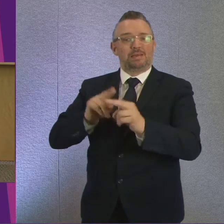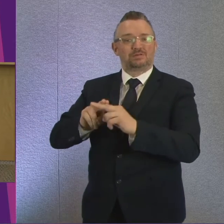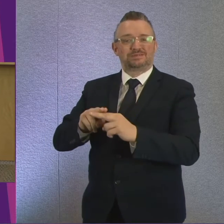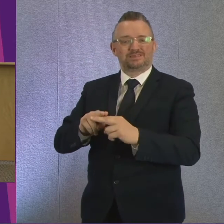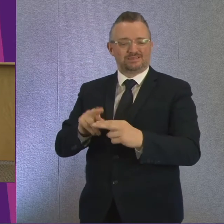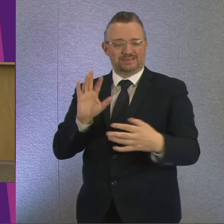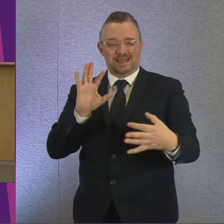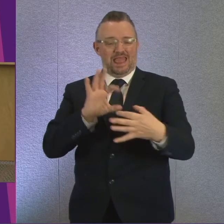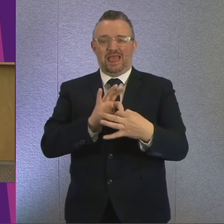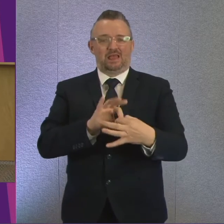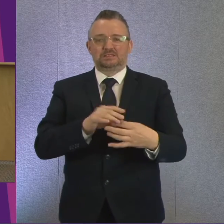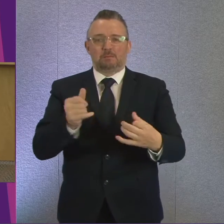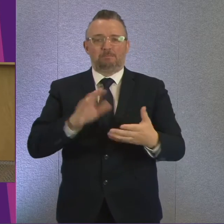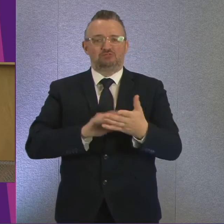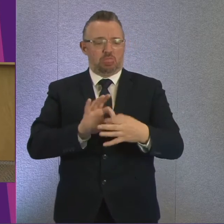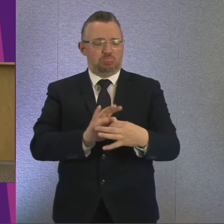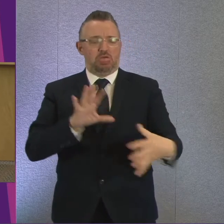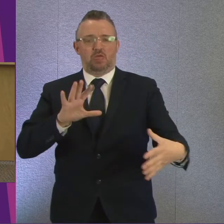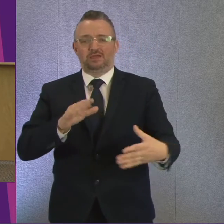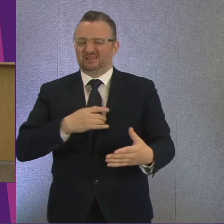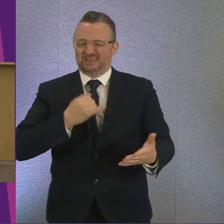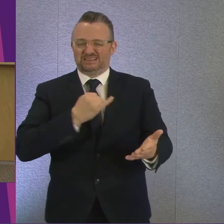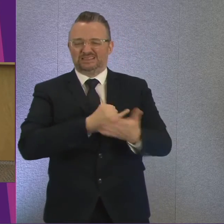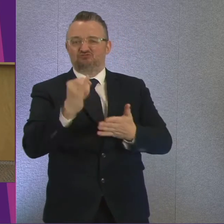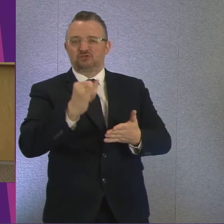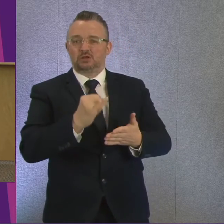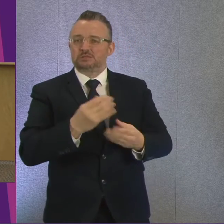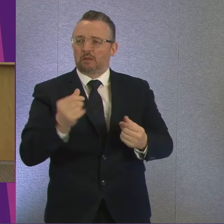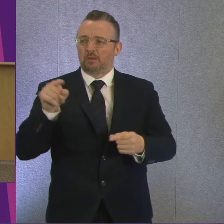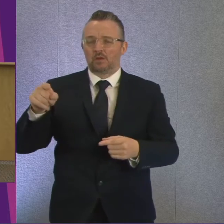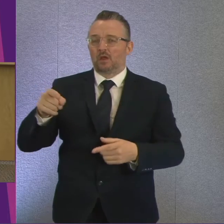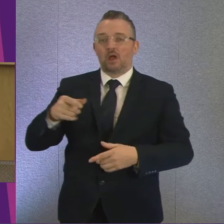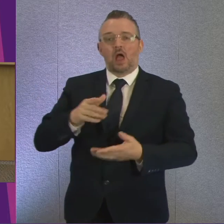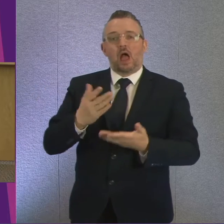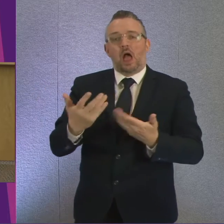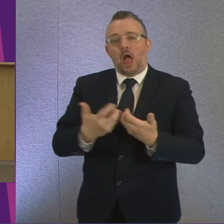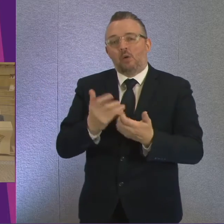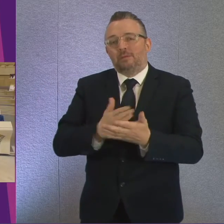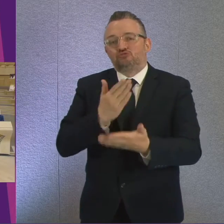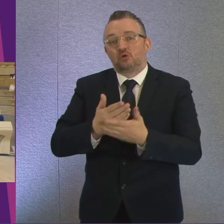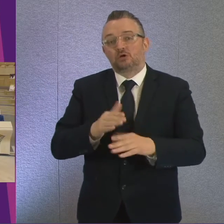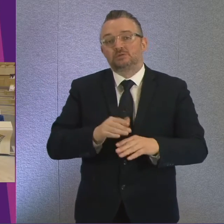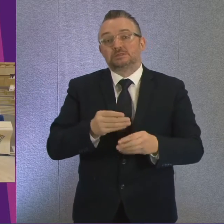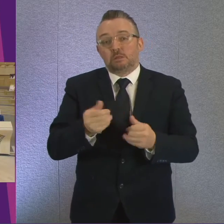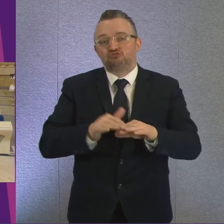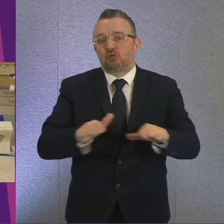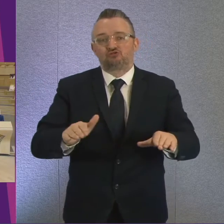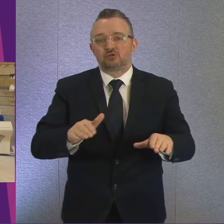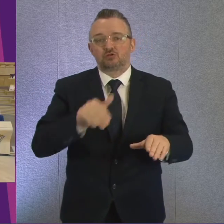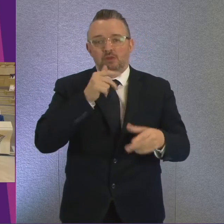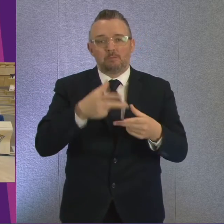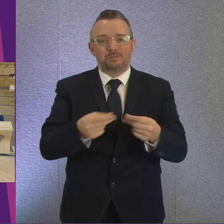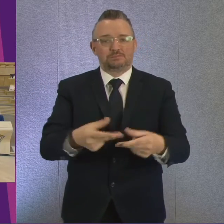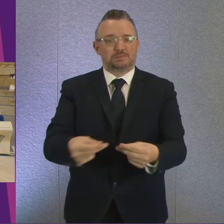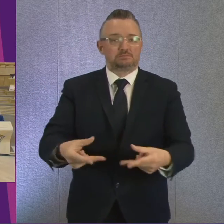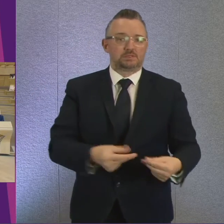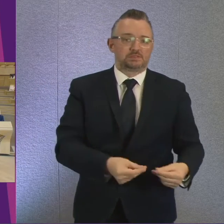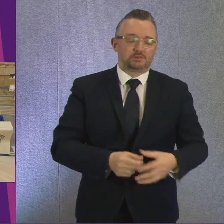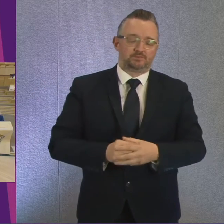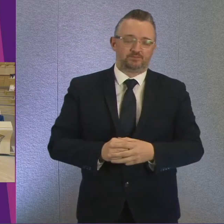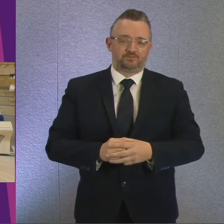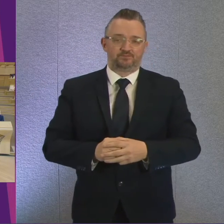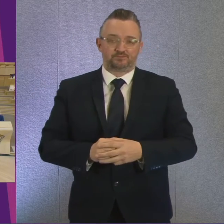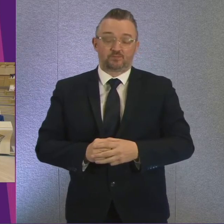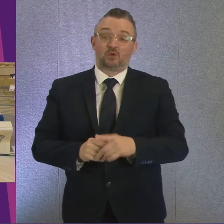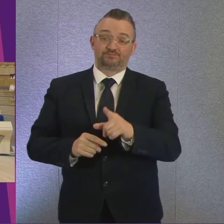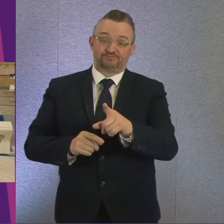with the needs assessment, and how she is ensuring that no child will fall through the cracks? Minister Marie Todd. So, as